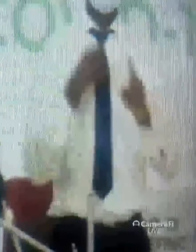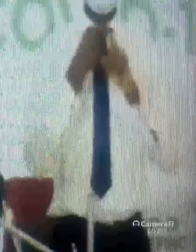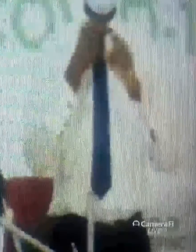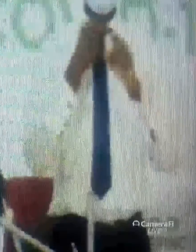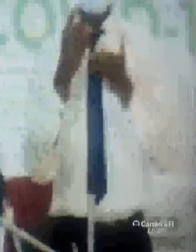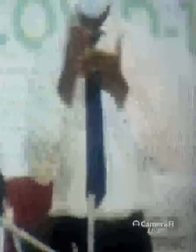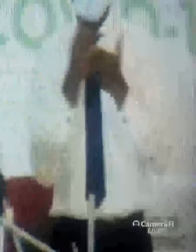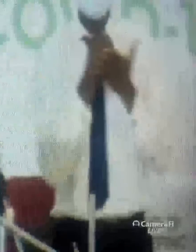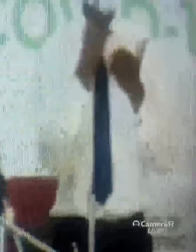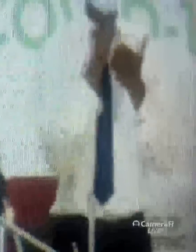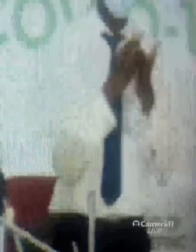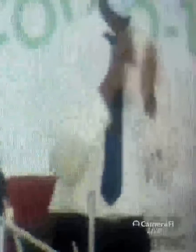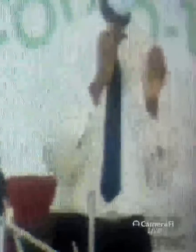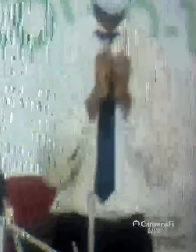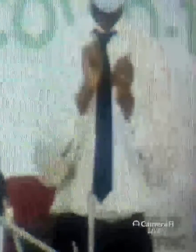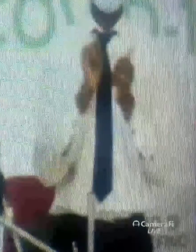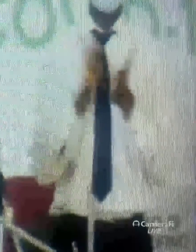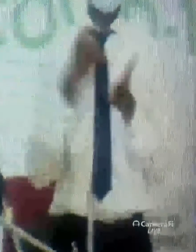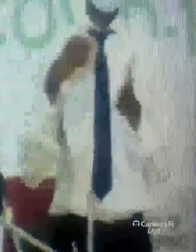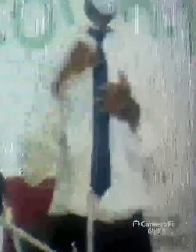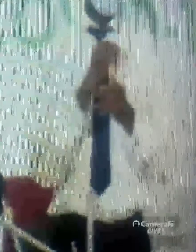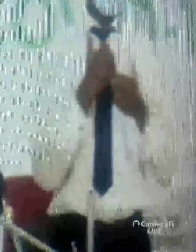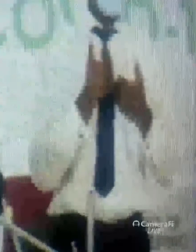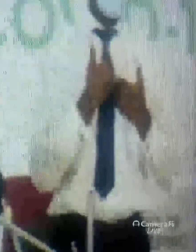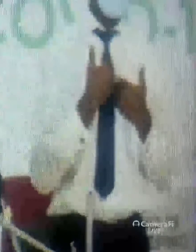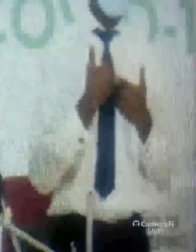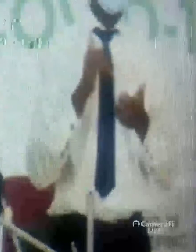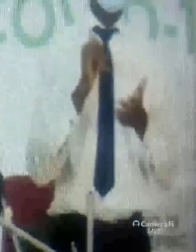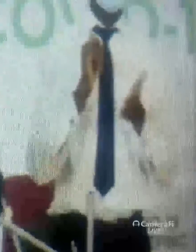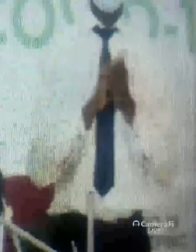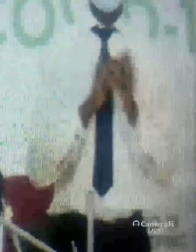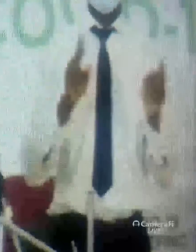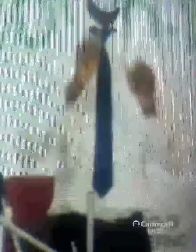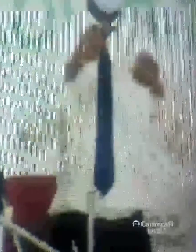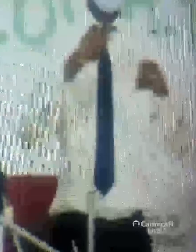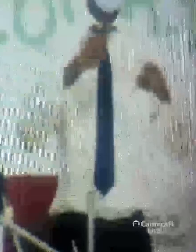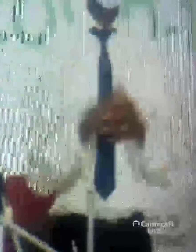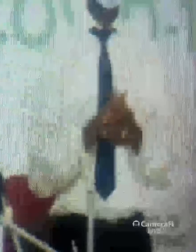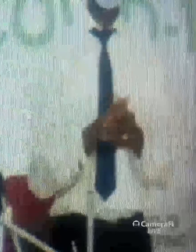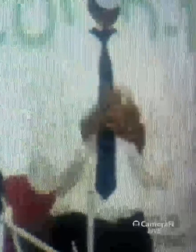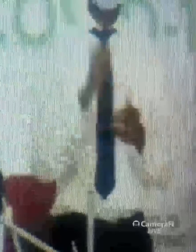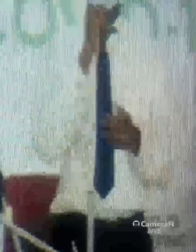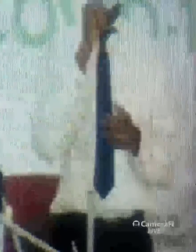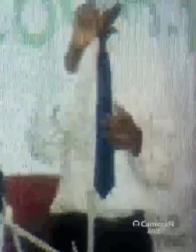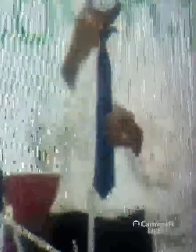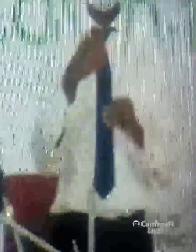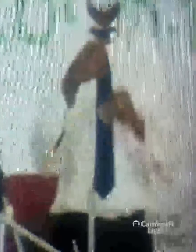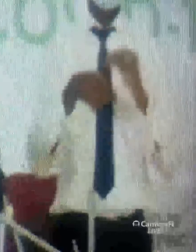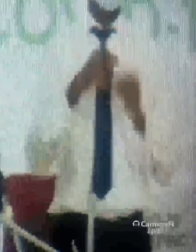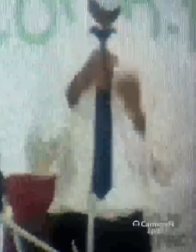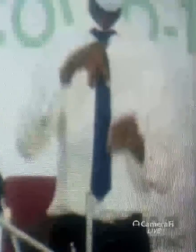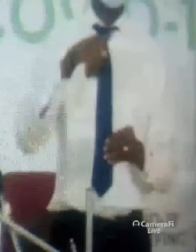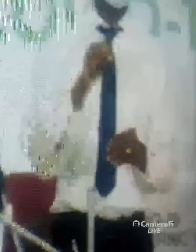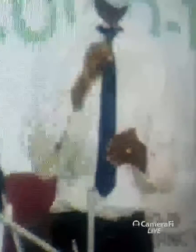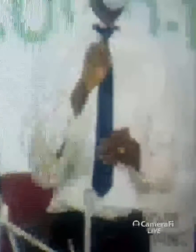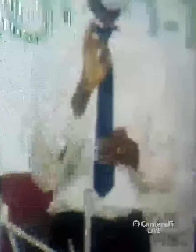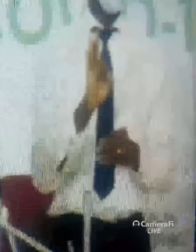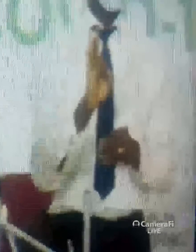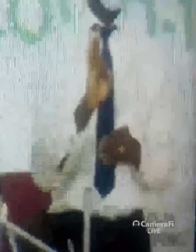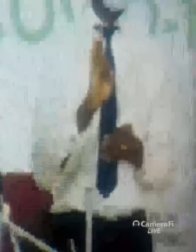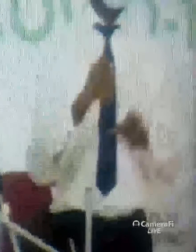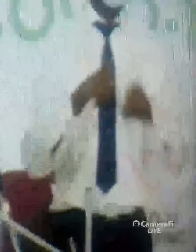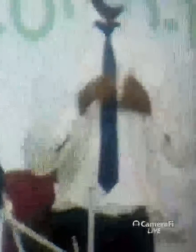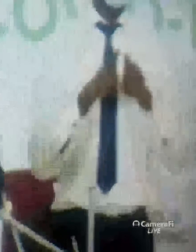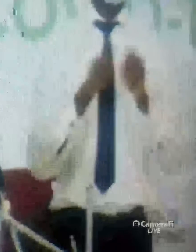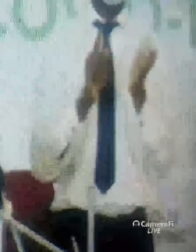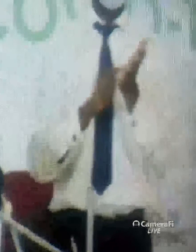that we had with your colleagues, I think, you know, that is very, very possible. So it's not just about the PTF, but this is something that even the